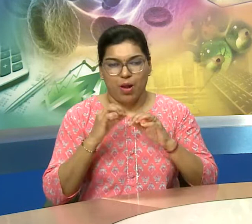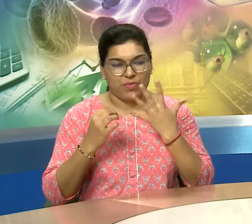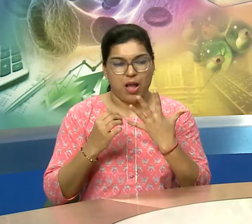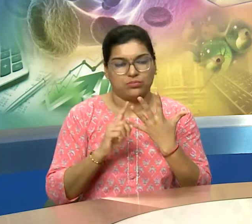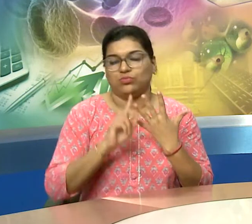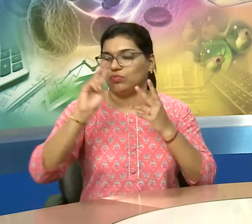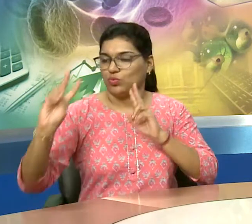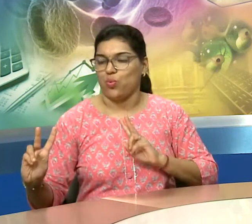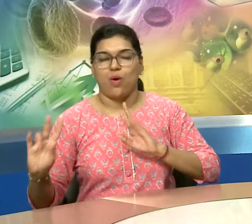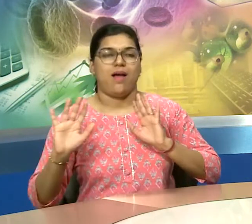the environment.